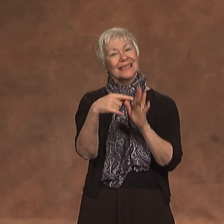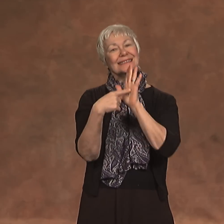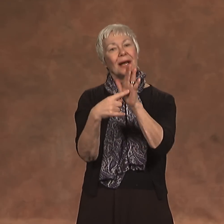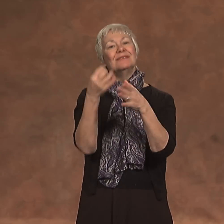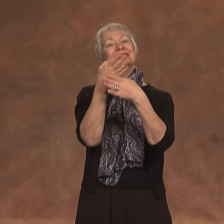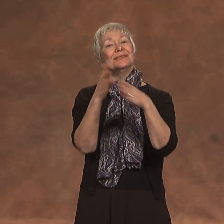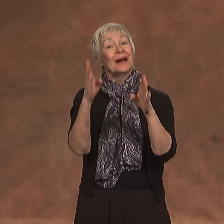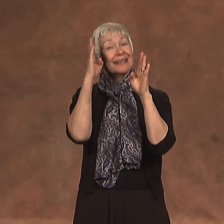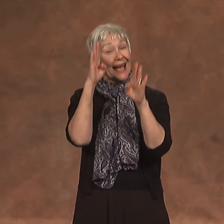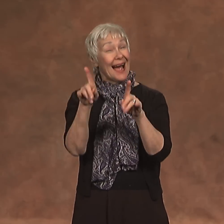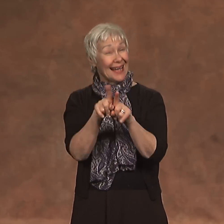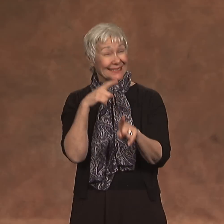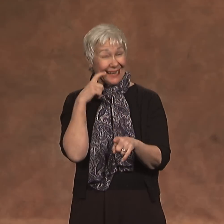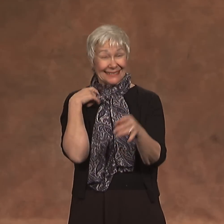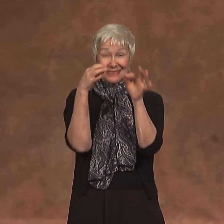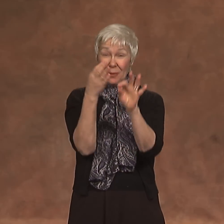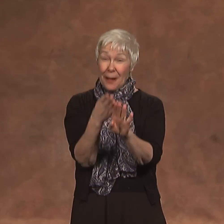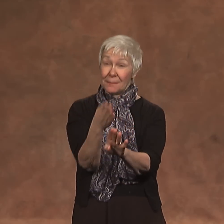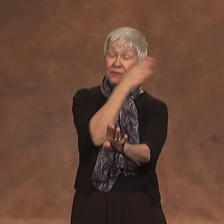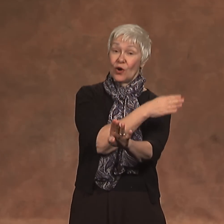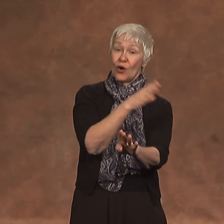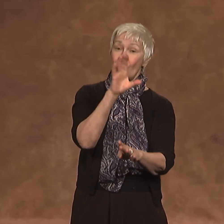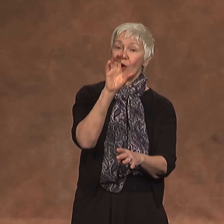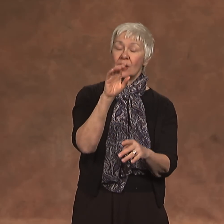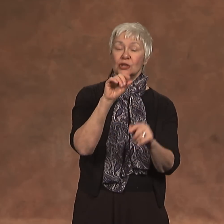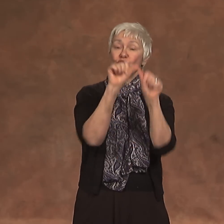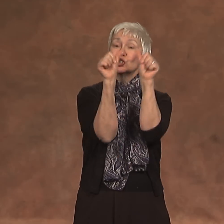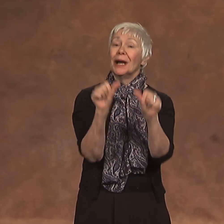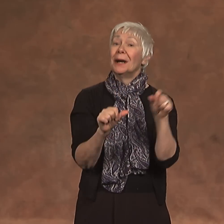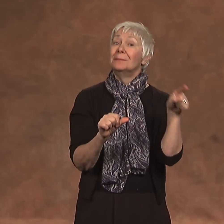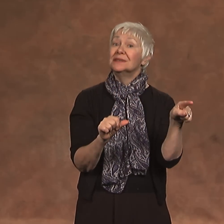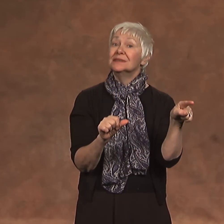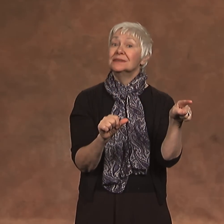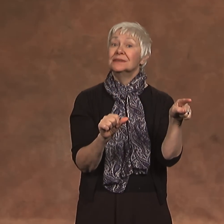answer. So just as I had showed you in the example with the shapes,